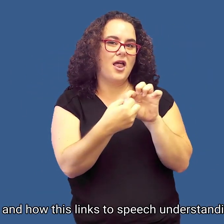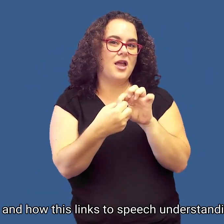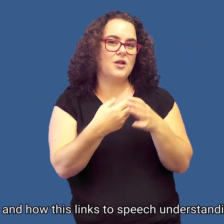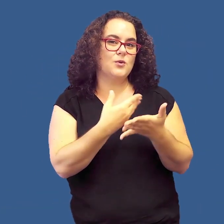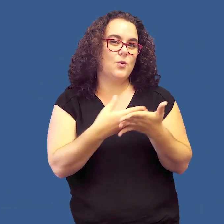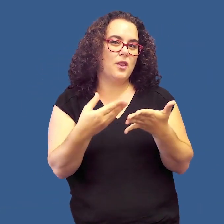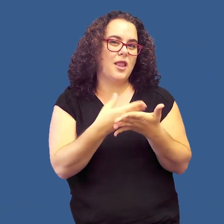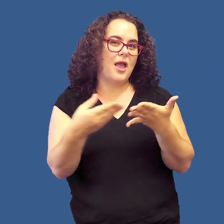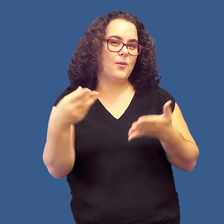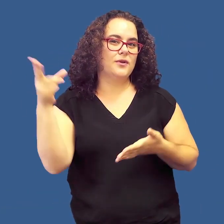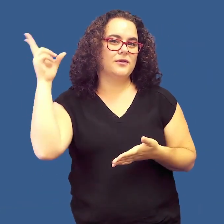understanding.